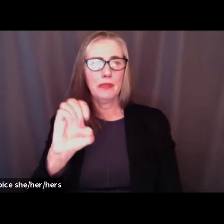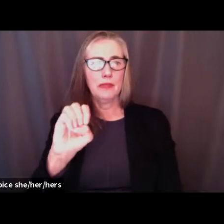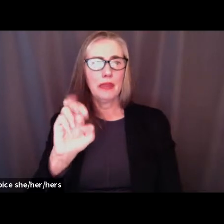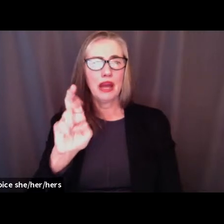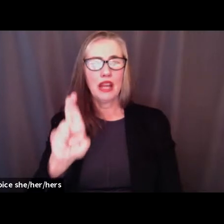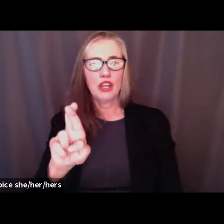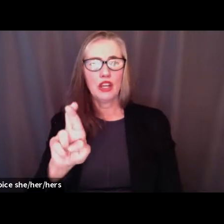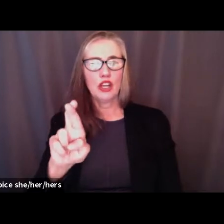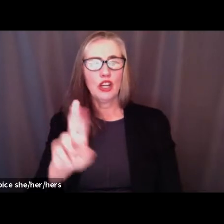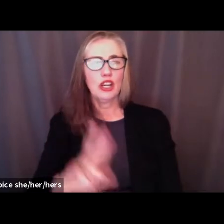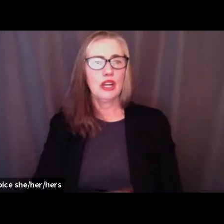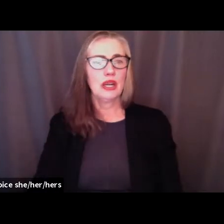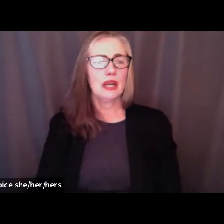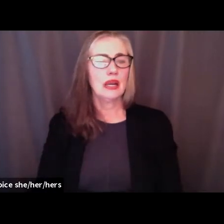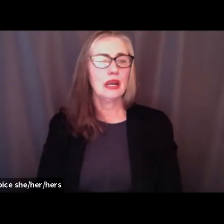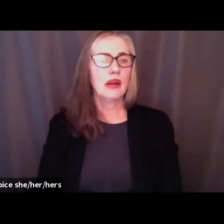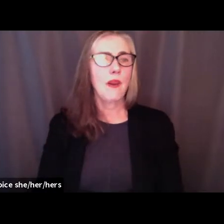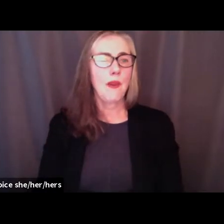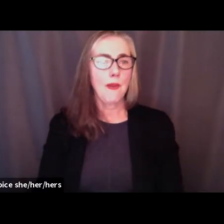Okay,